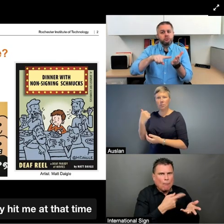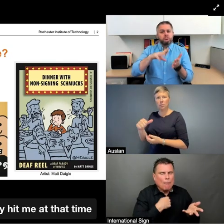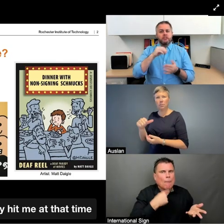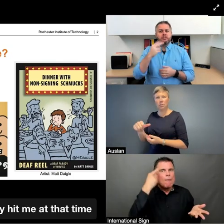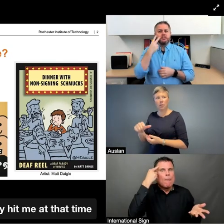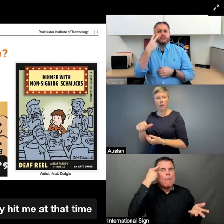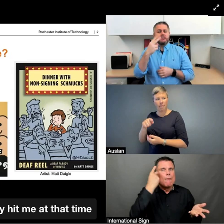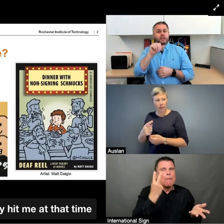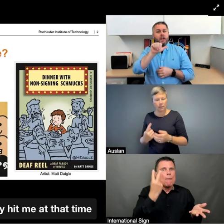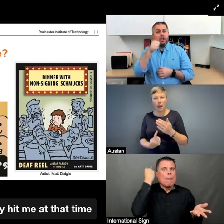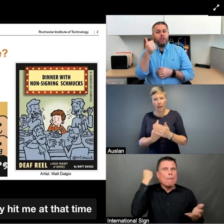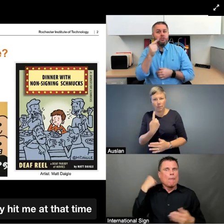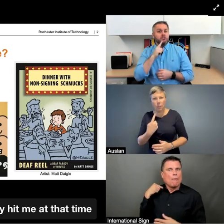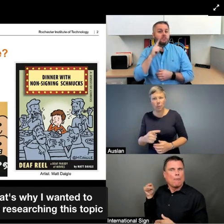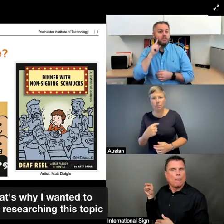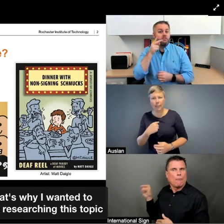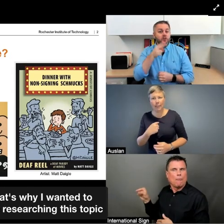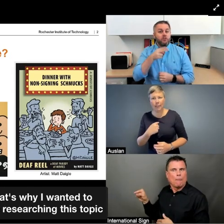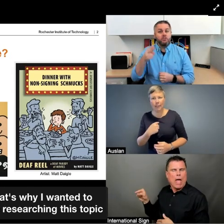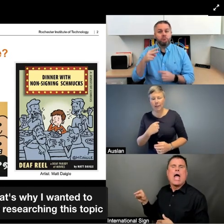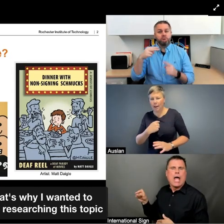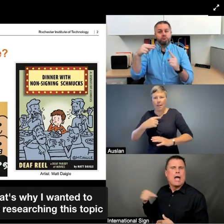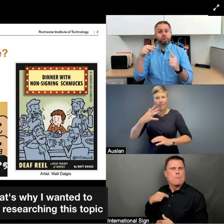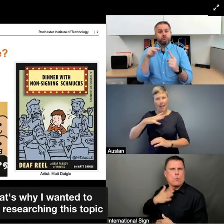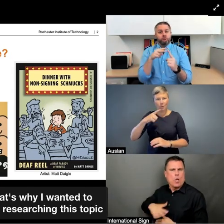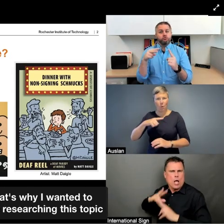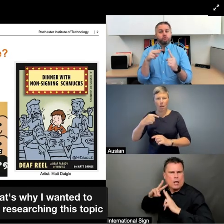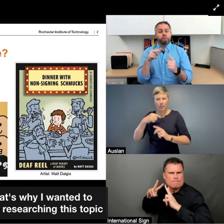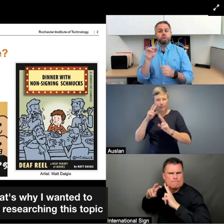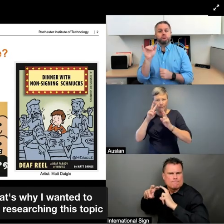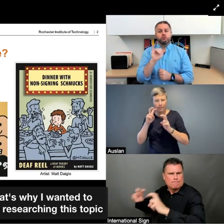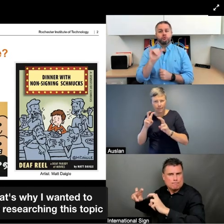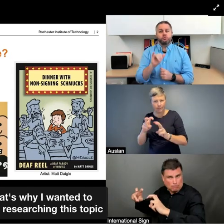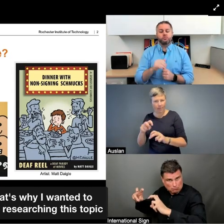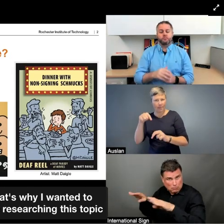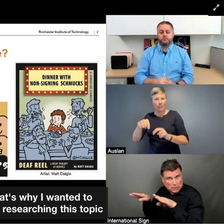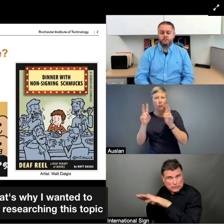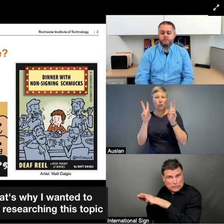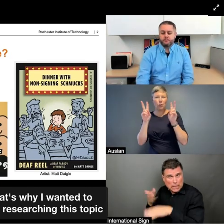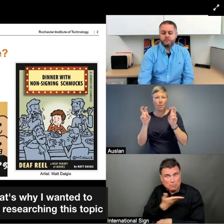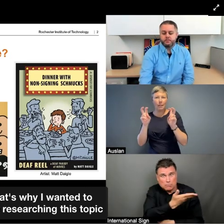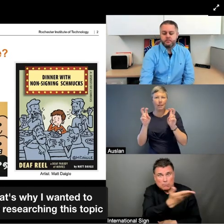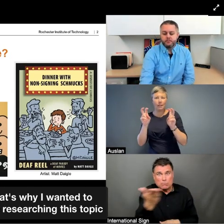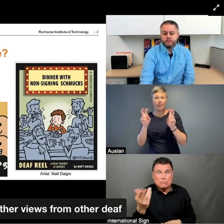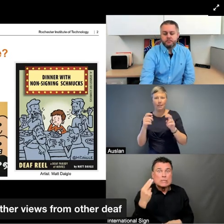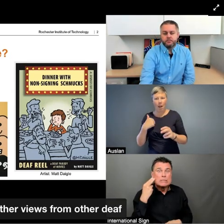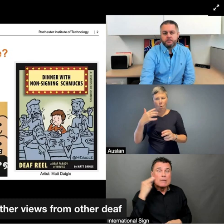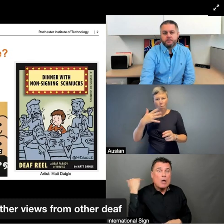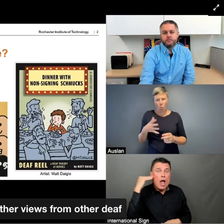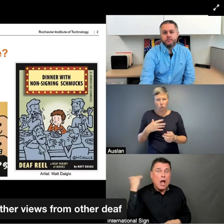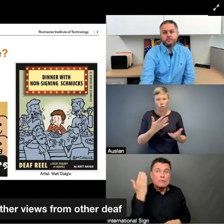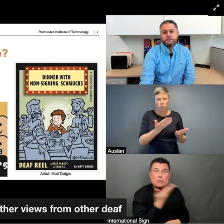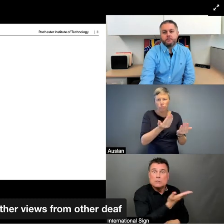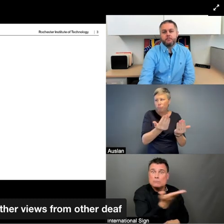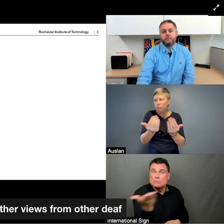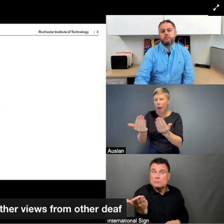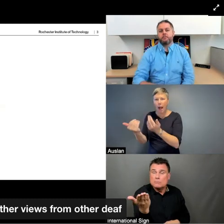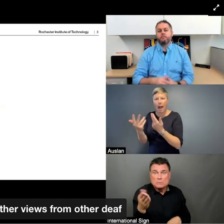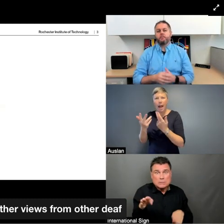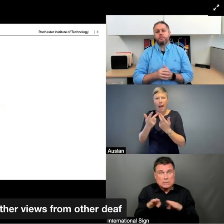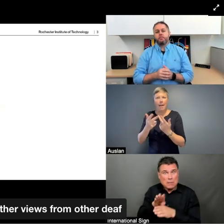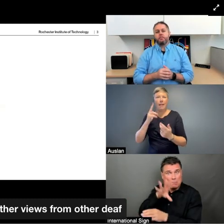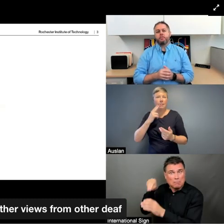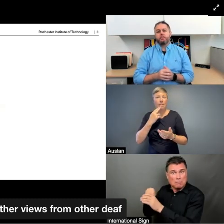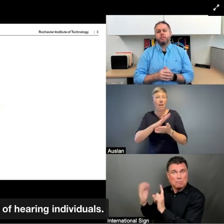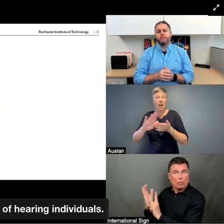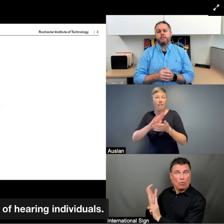It really hit me at that time, and that's why I wanted to continue researching this topic and gather other